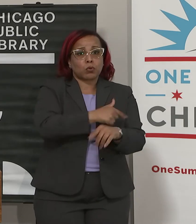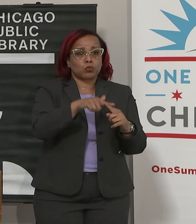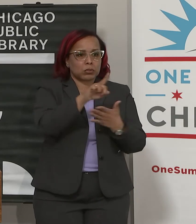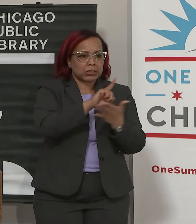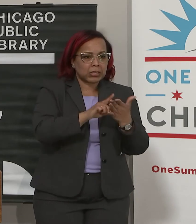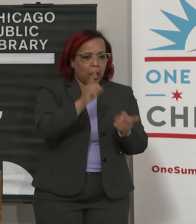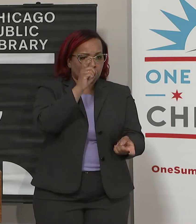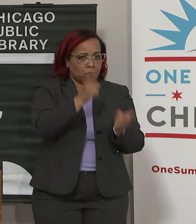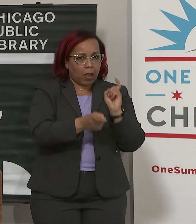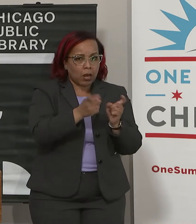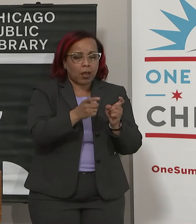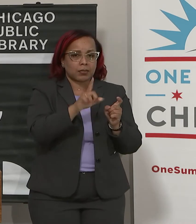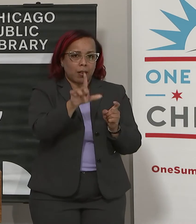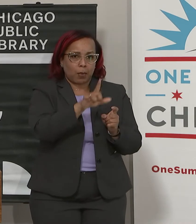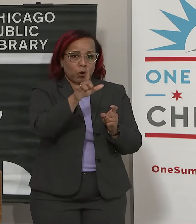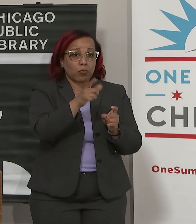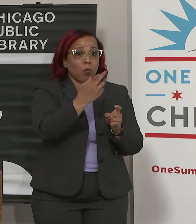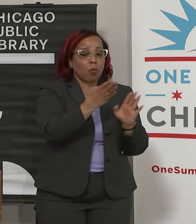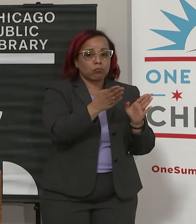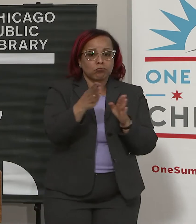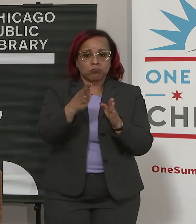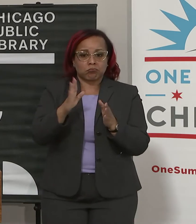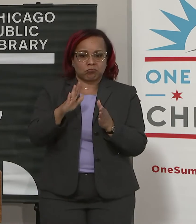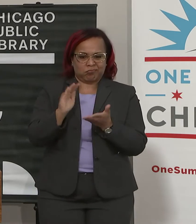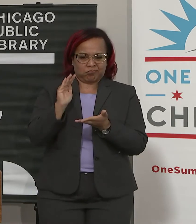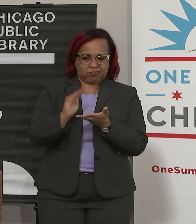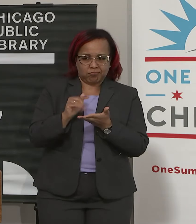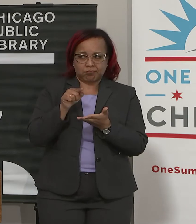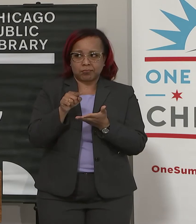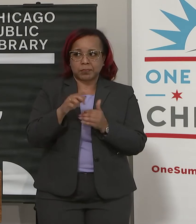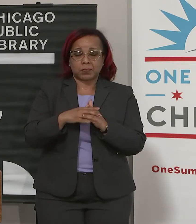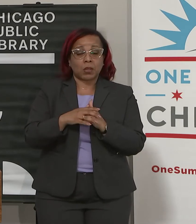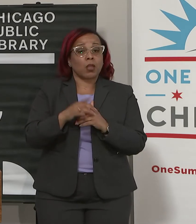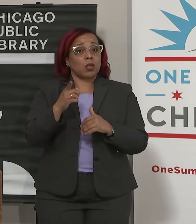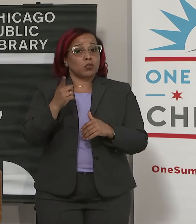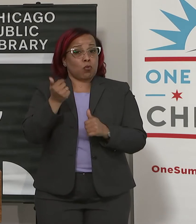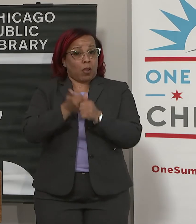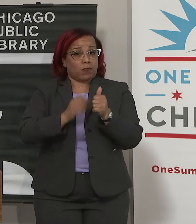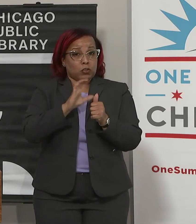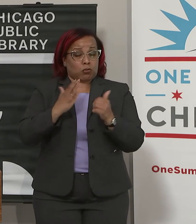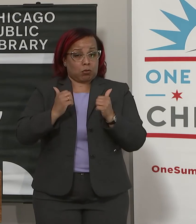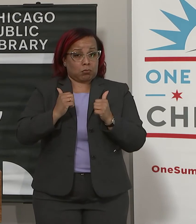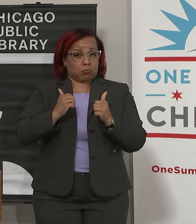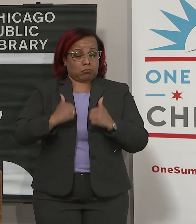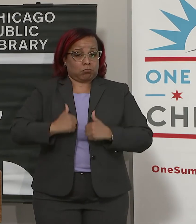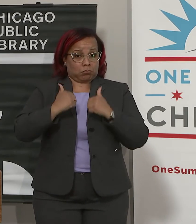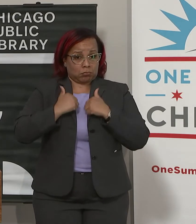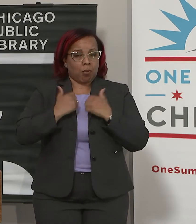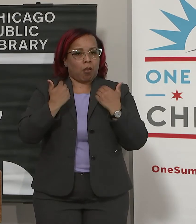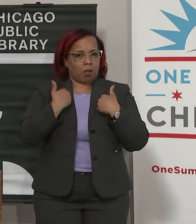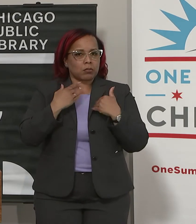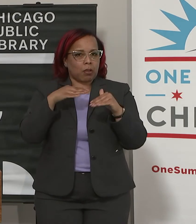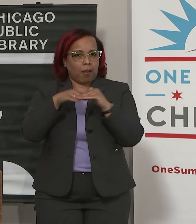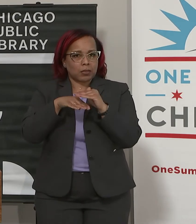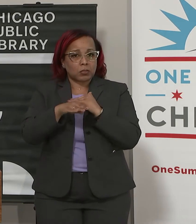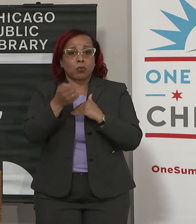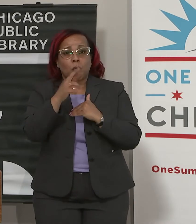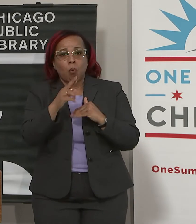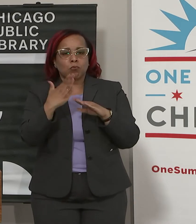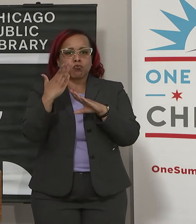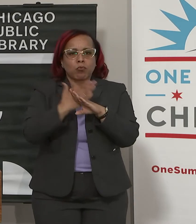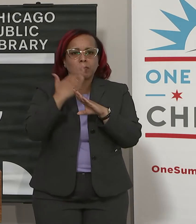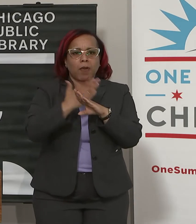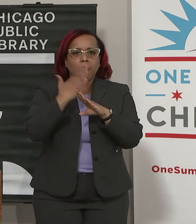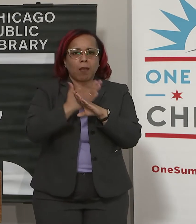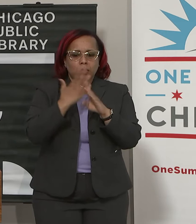and revitalize libraries, or eliminating overdue fines so every Chicagoan is ensured access, or renovating